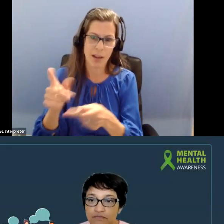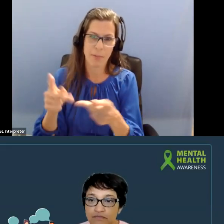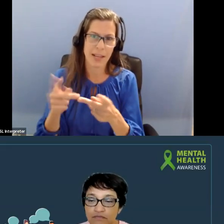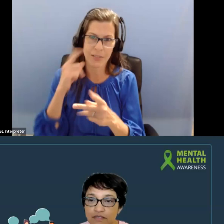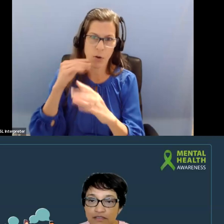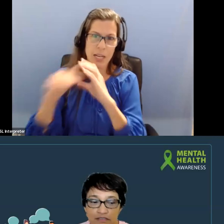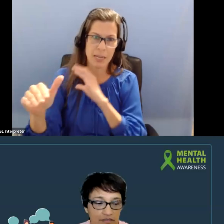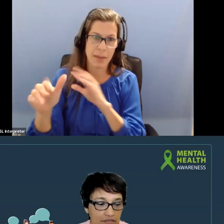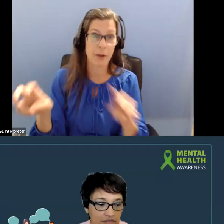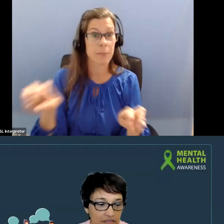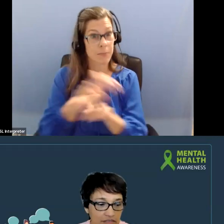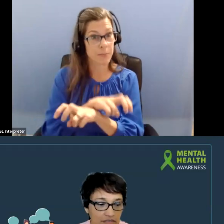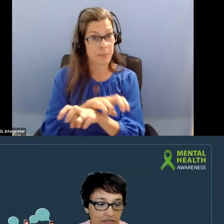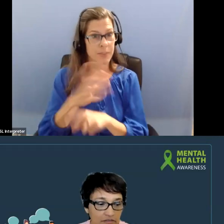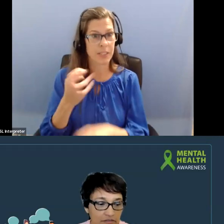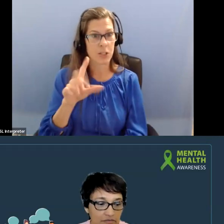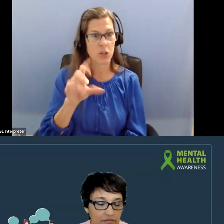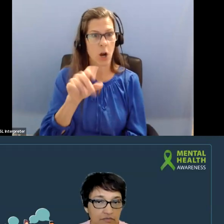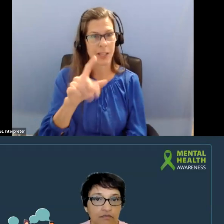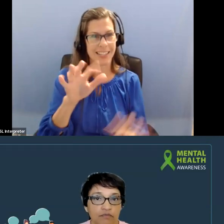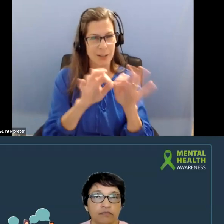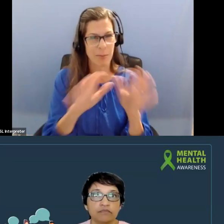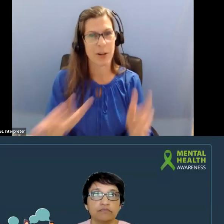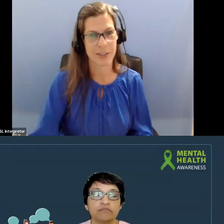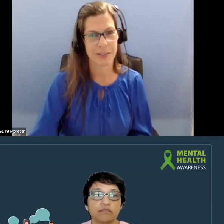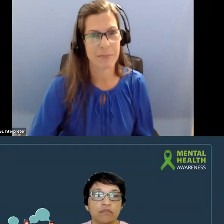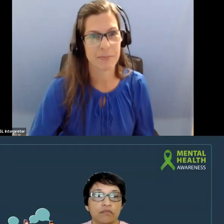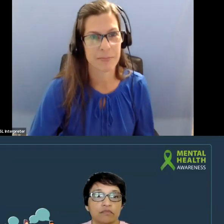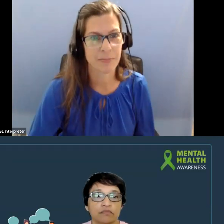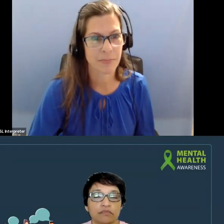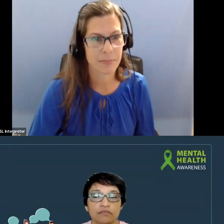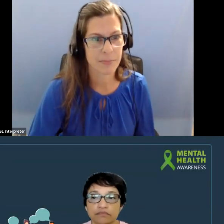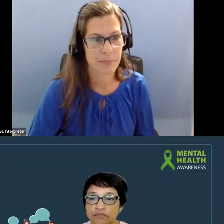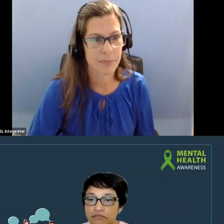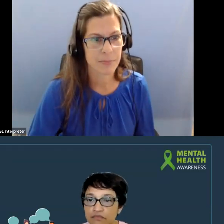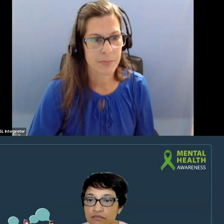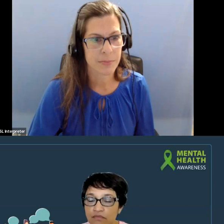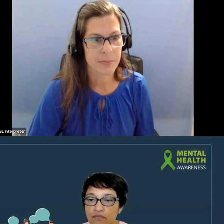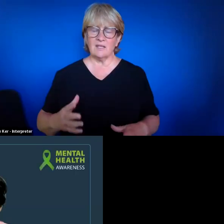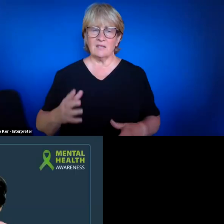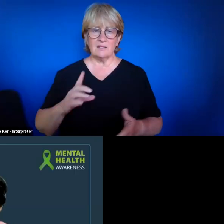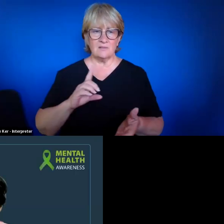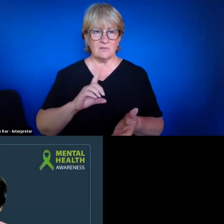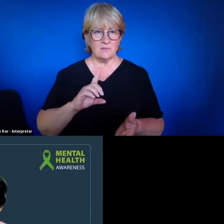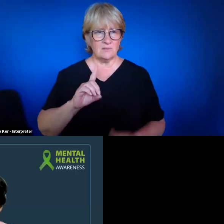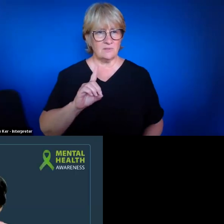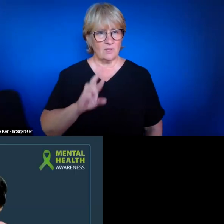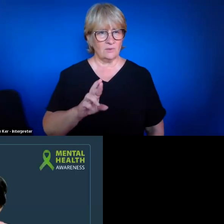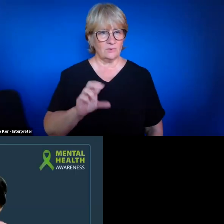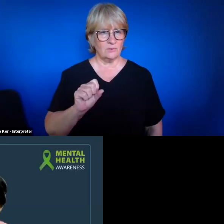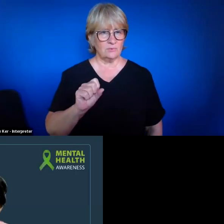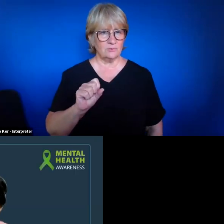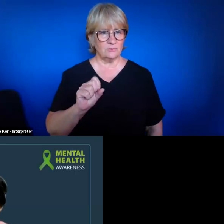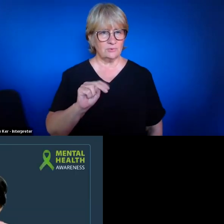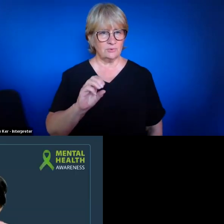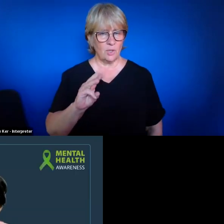third piece you raised about transparency with the CRIS, and I think that was somewhere where Dr. Snowden offered maybe an alternative perspective